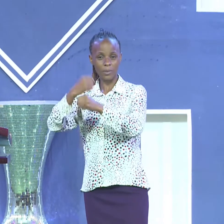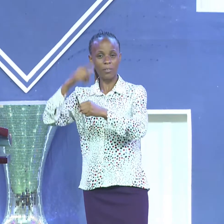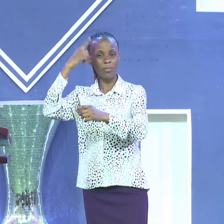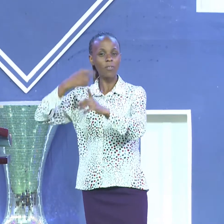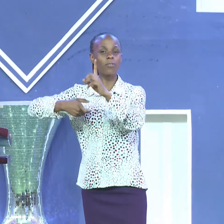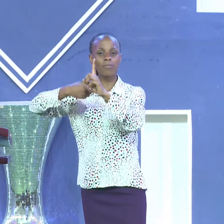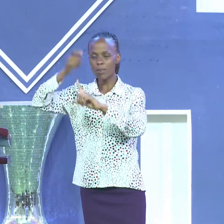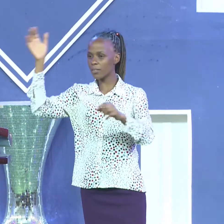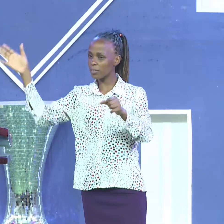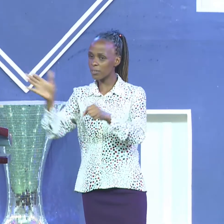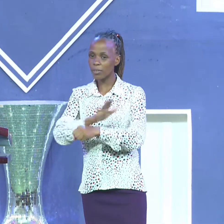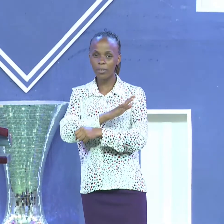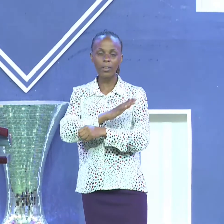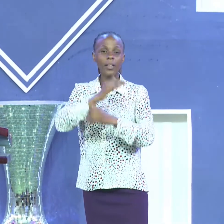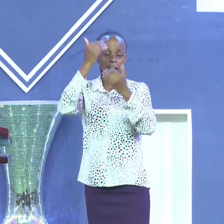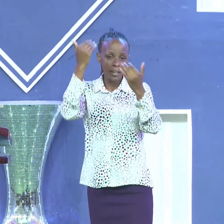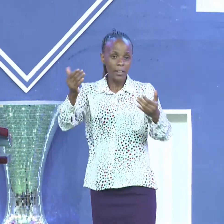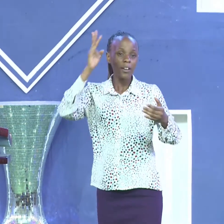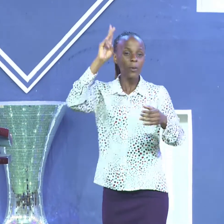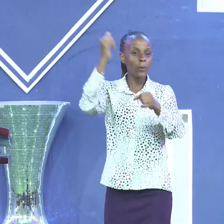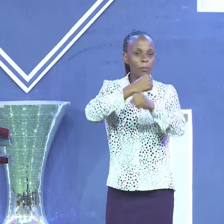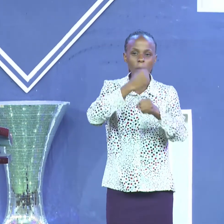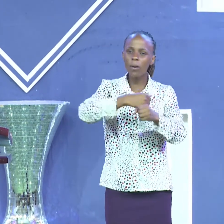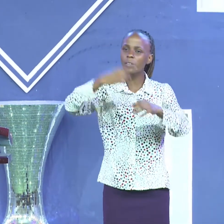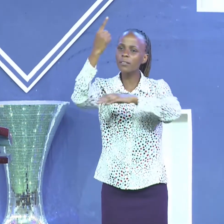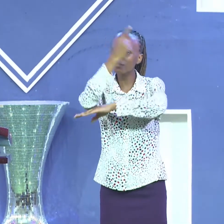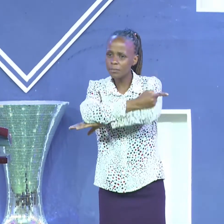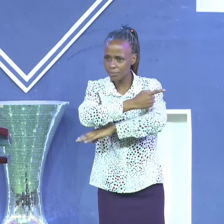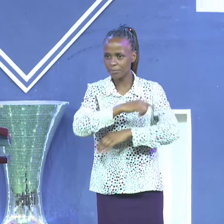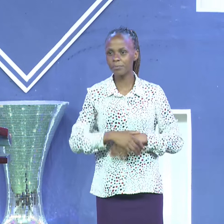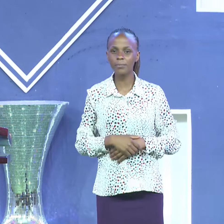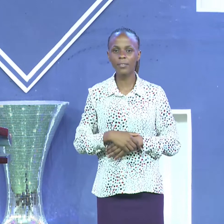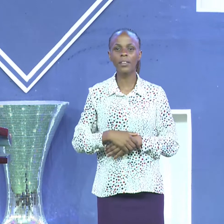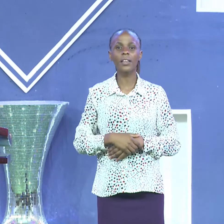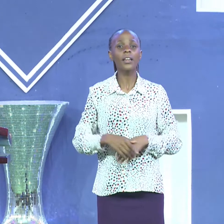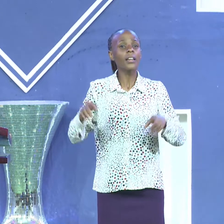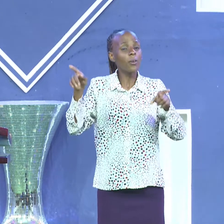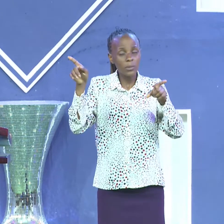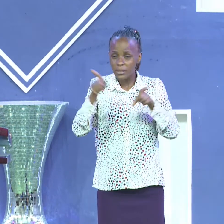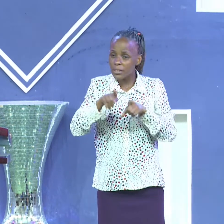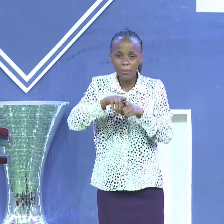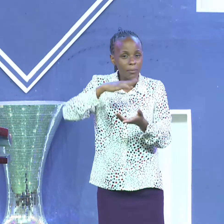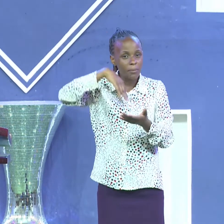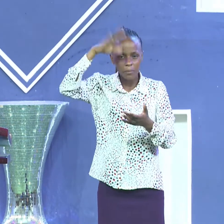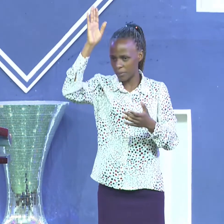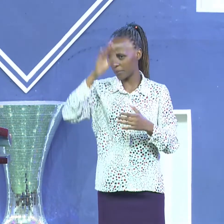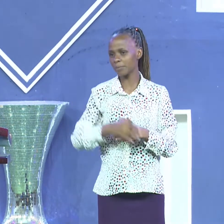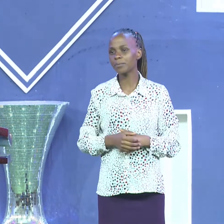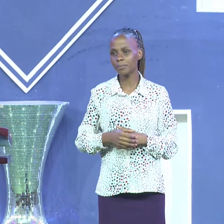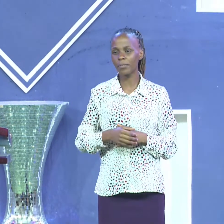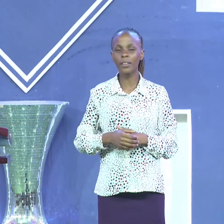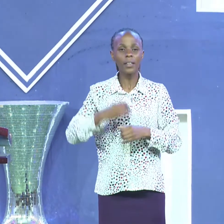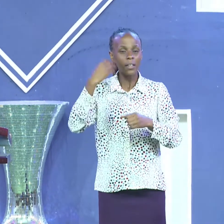What I used to make a month, I make that money a day, or even and make much more.